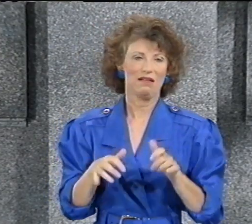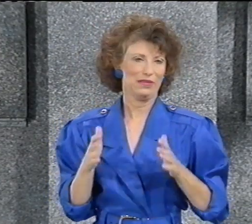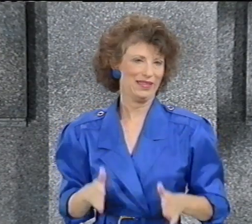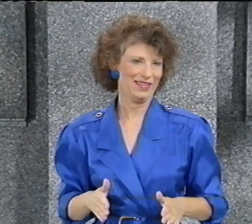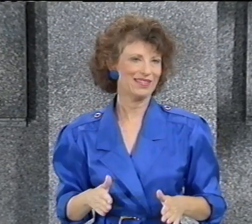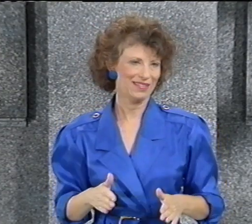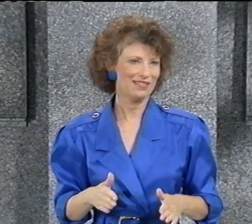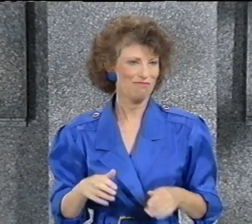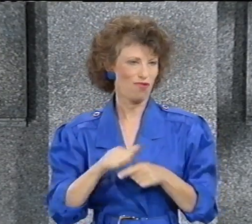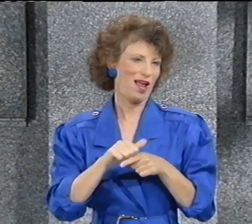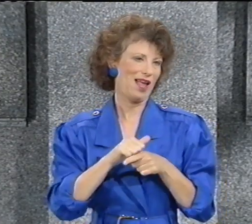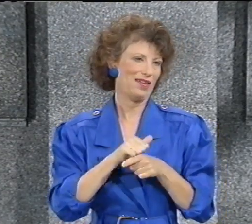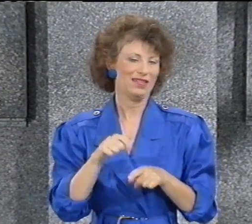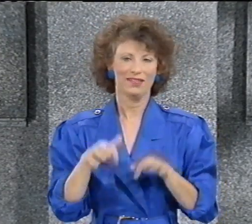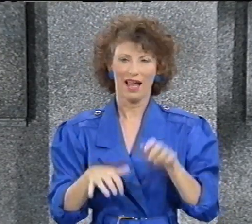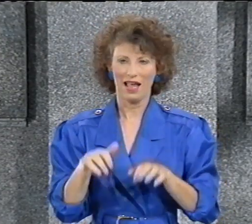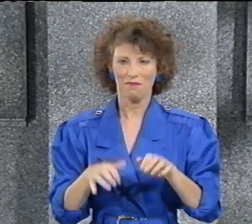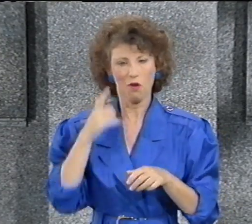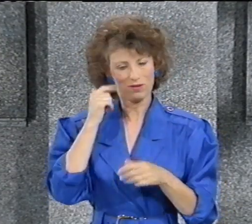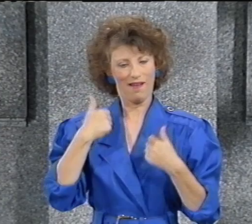to practice typing.